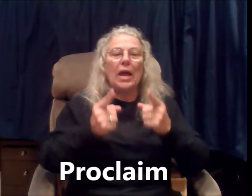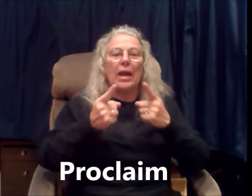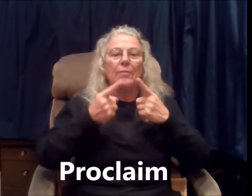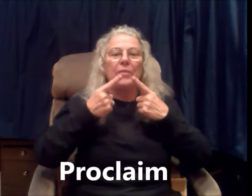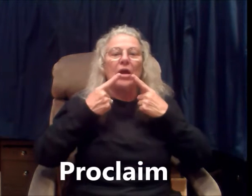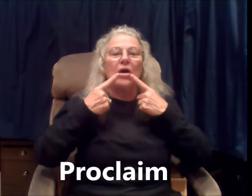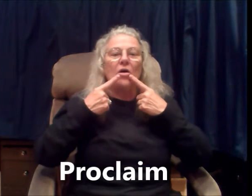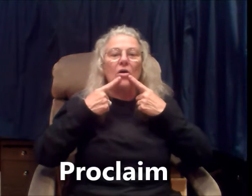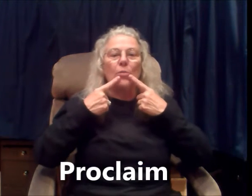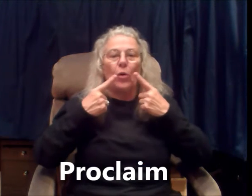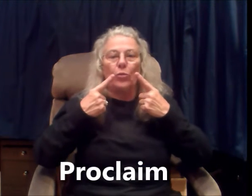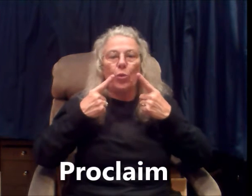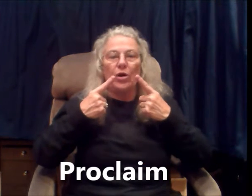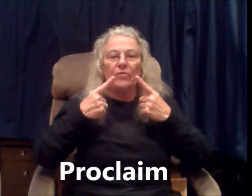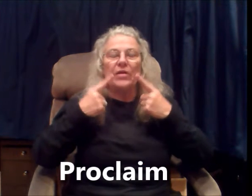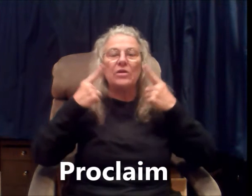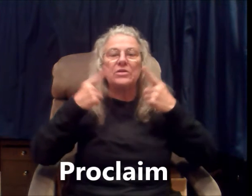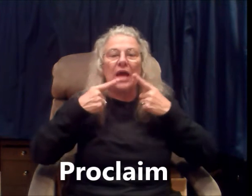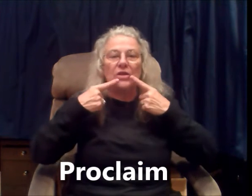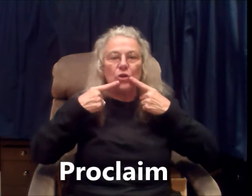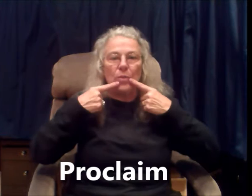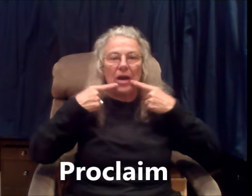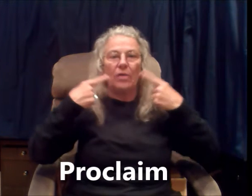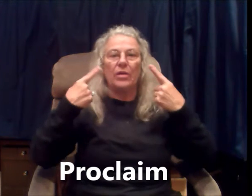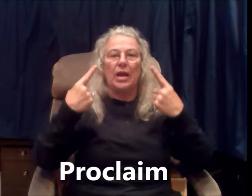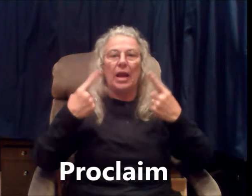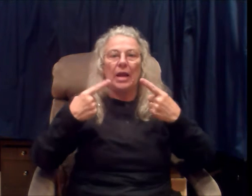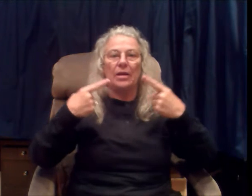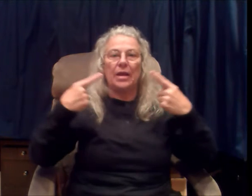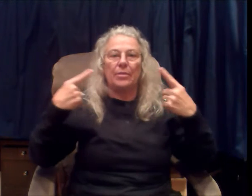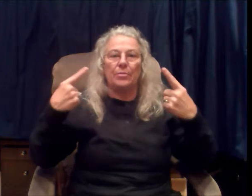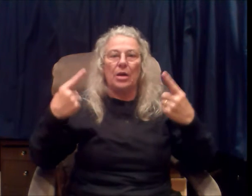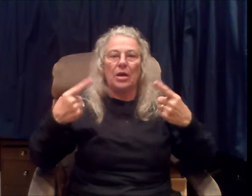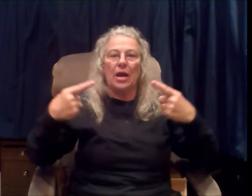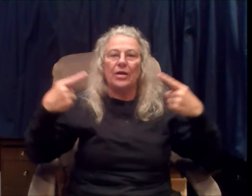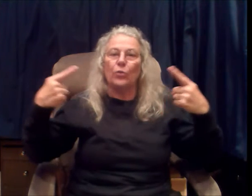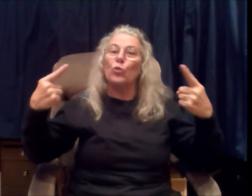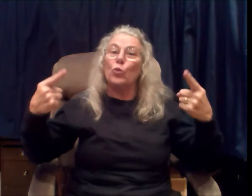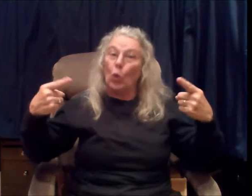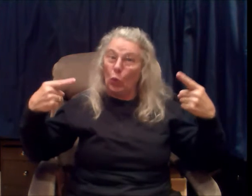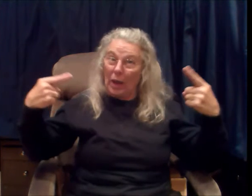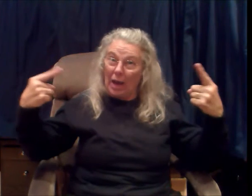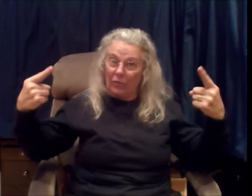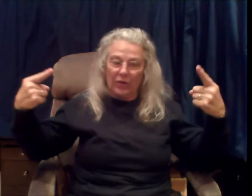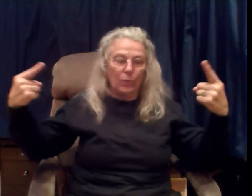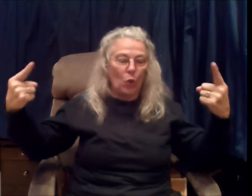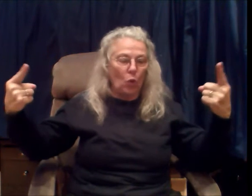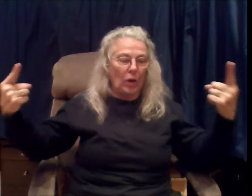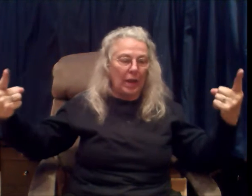Proclaim. Both pointer fingers at your mouth and let them kind of roll out. They're